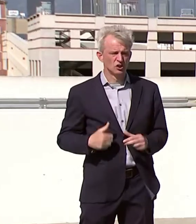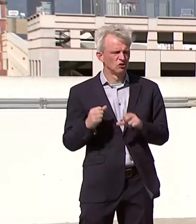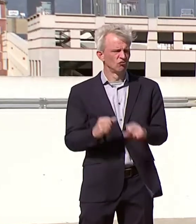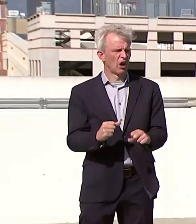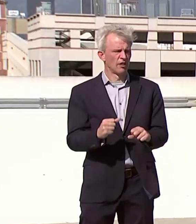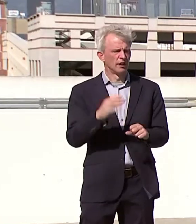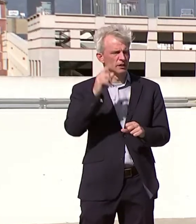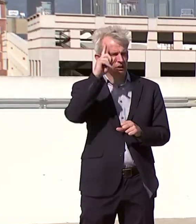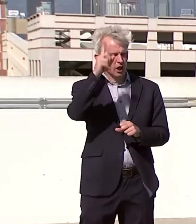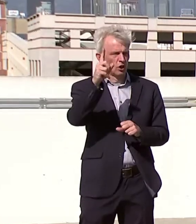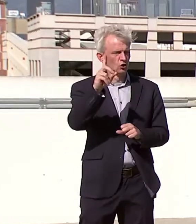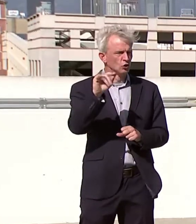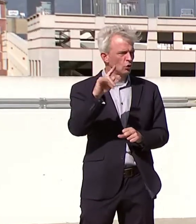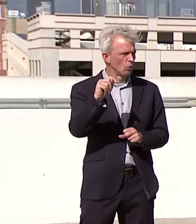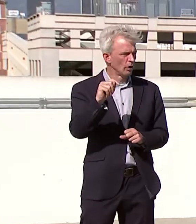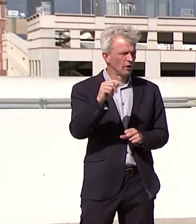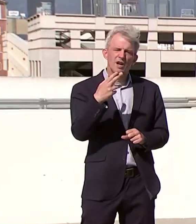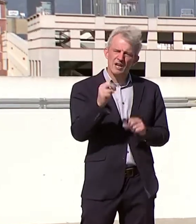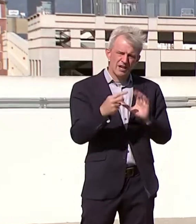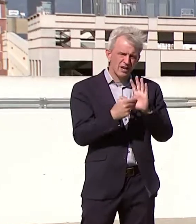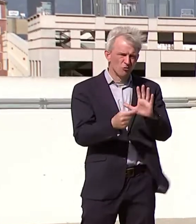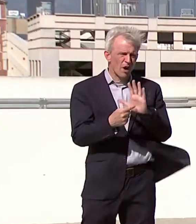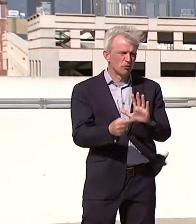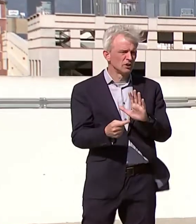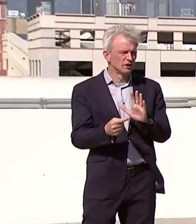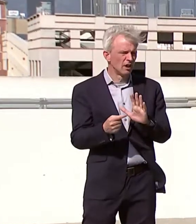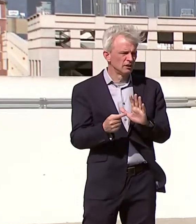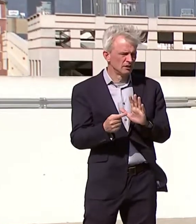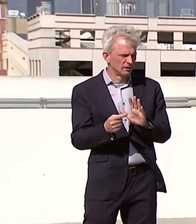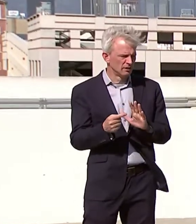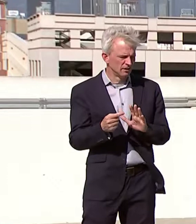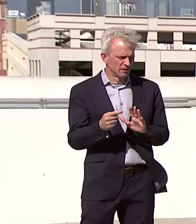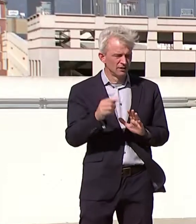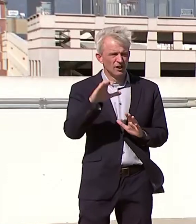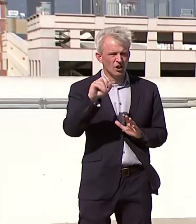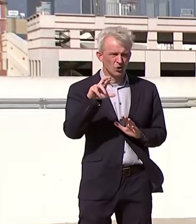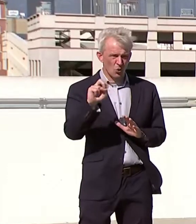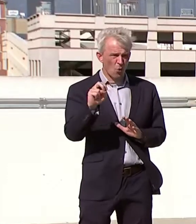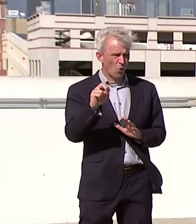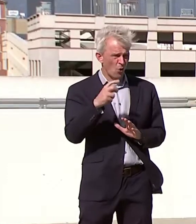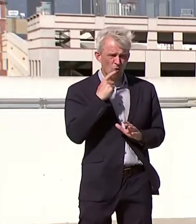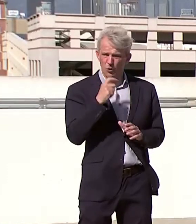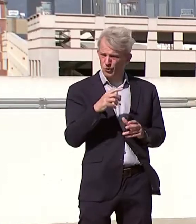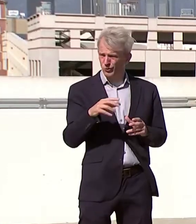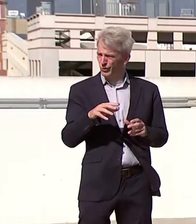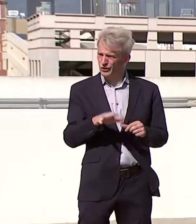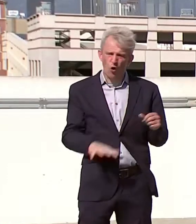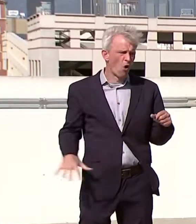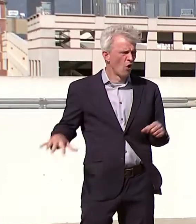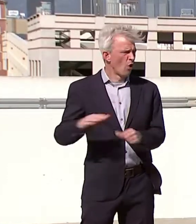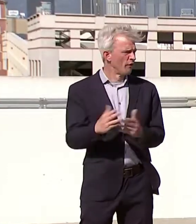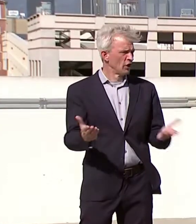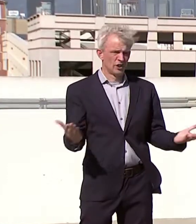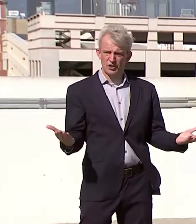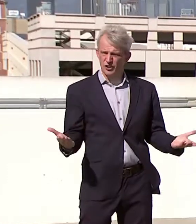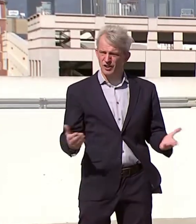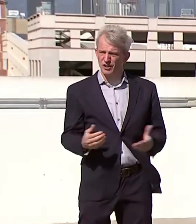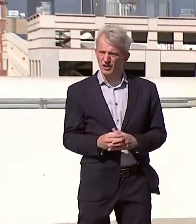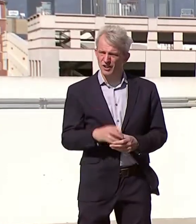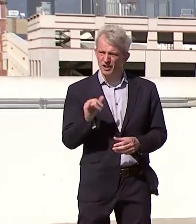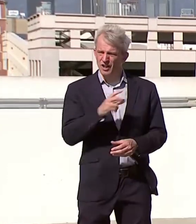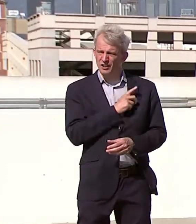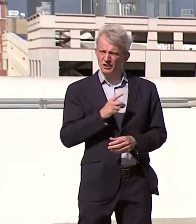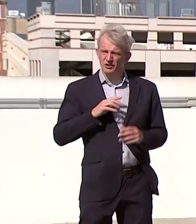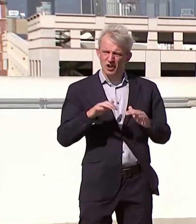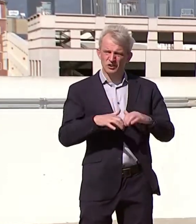together. I know he represents the tip of the spear for CORE, who surrounds us, is downstairs, places like Dodger Stadium, where